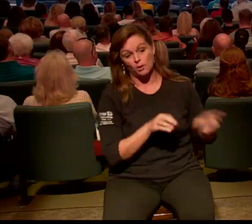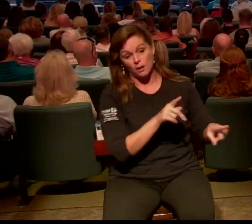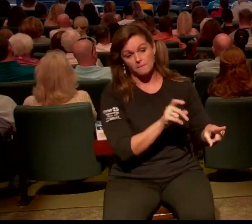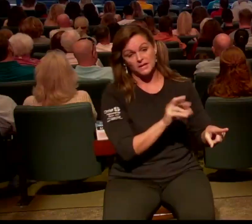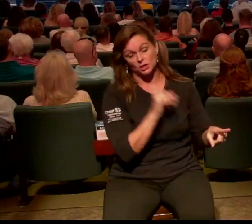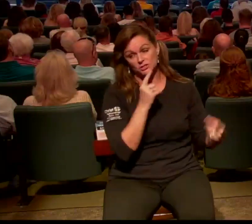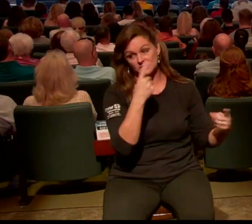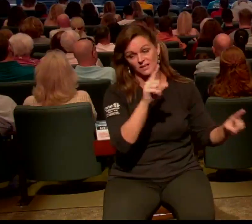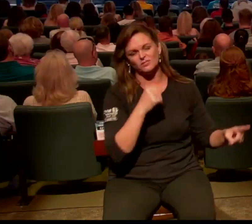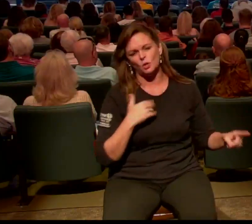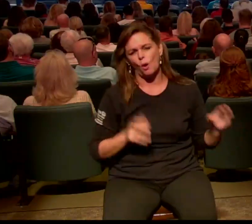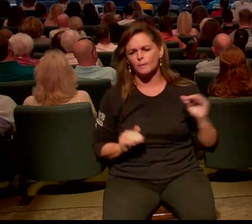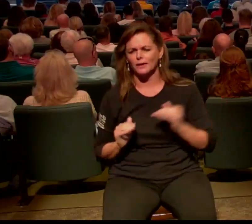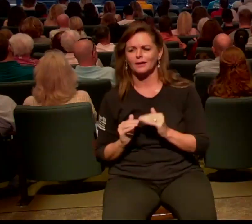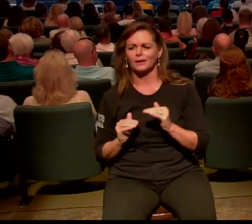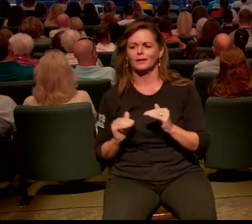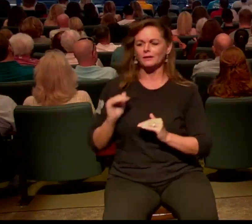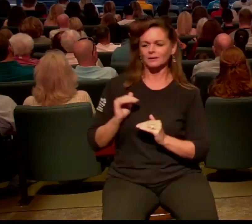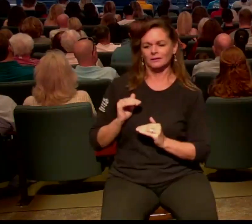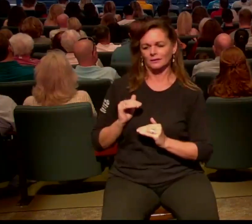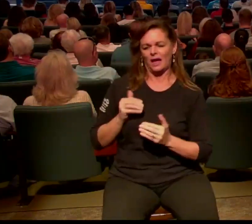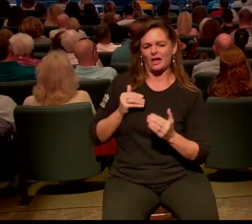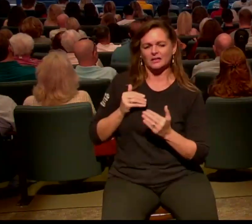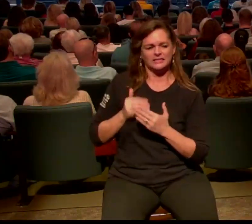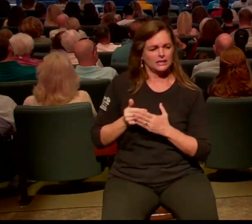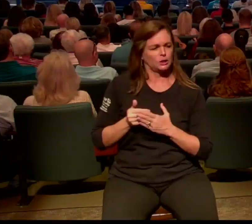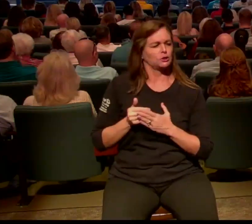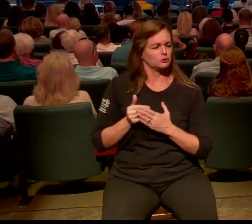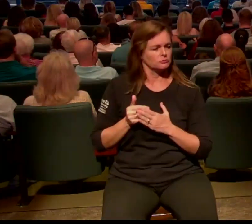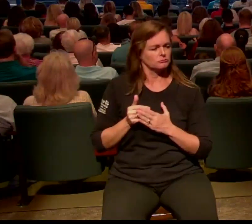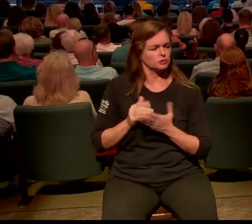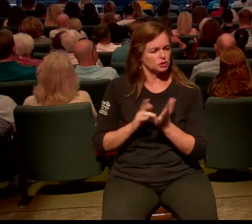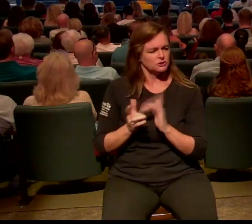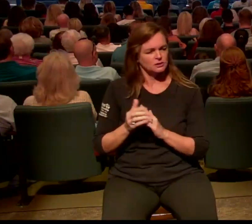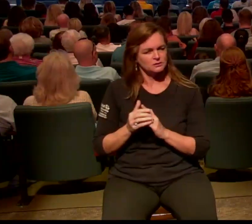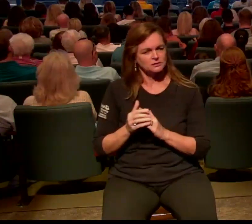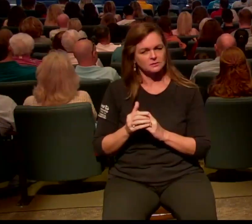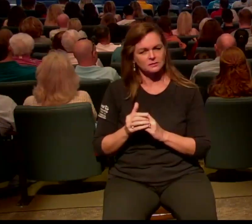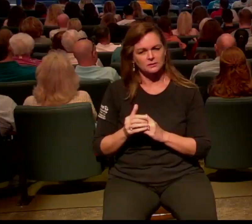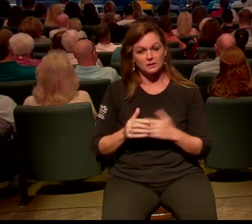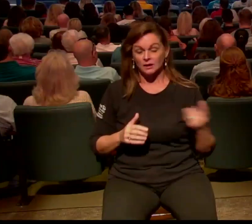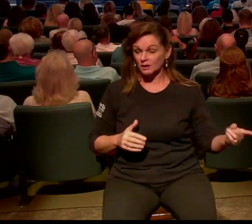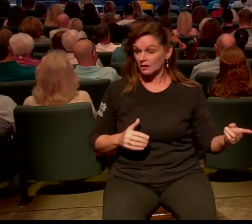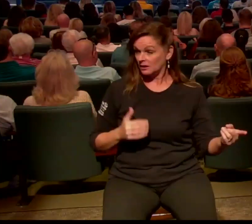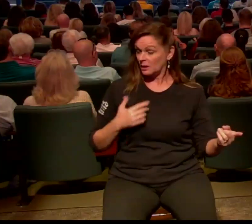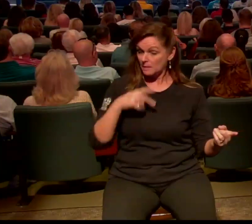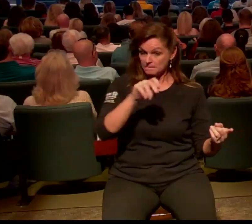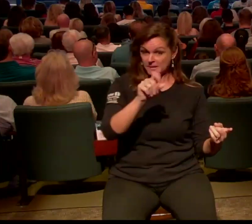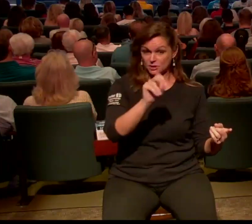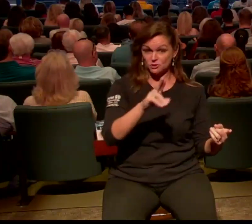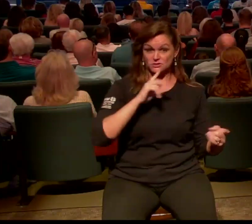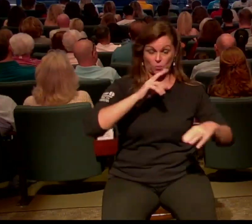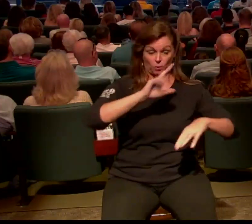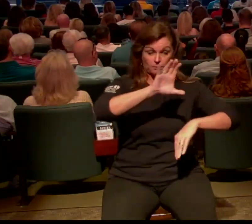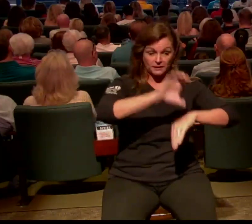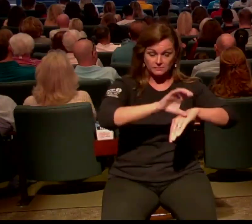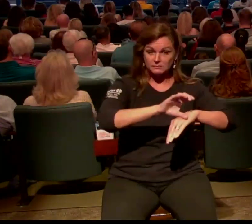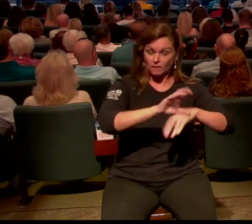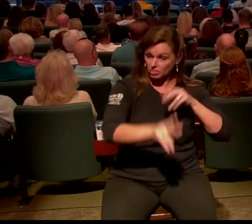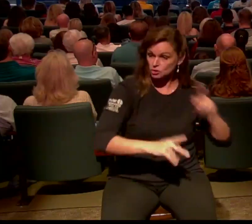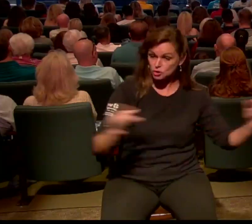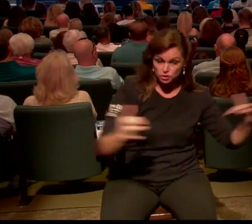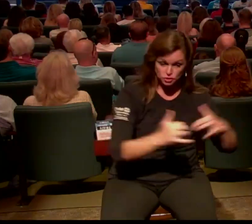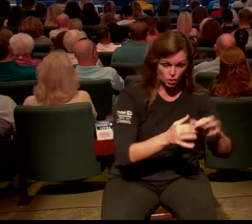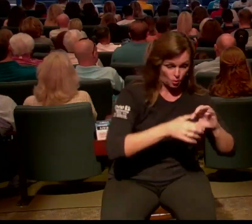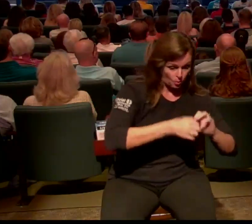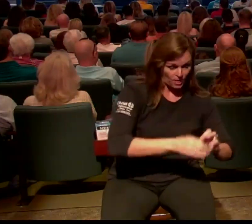I think I'll probably get a close seat." And Peter said, "Well, maybe you introduced me, but Jesus said he was going to build a church off of me. So you got to understand,